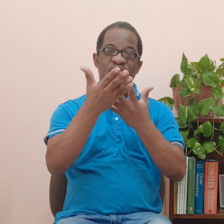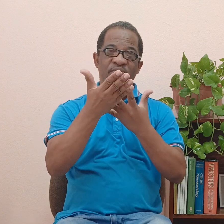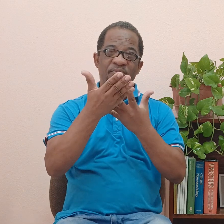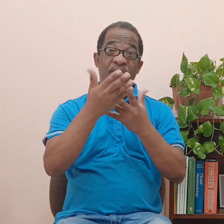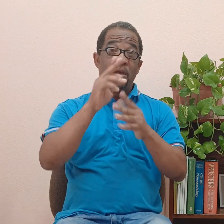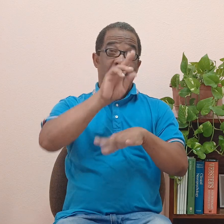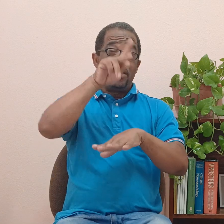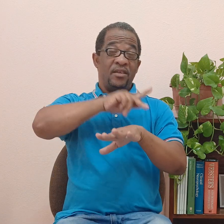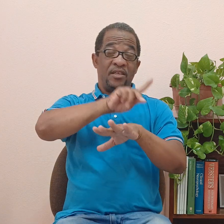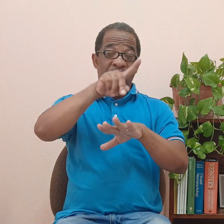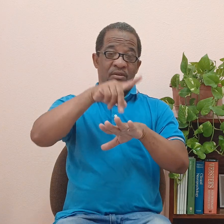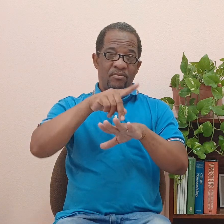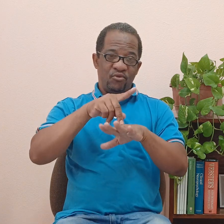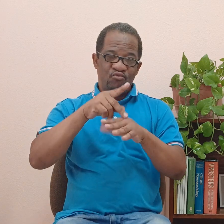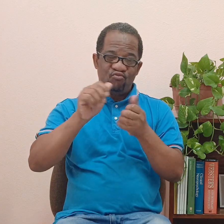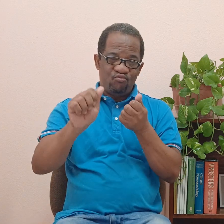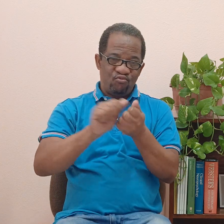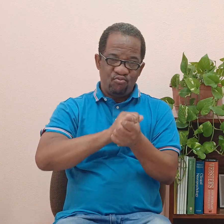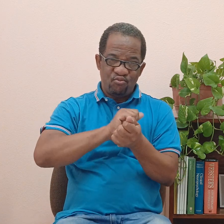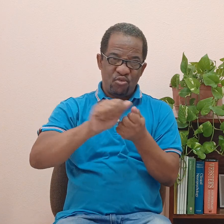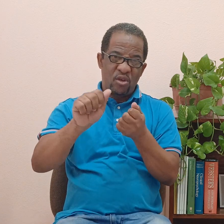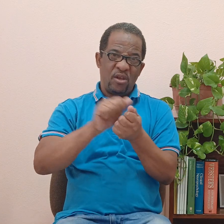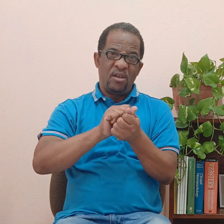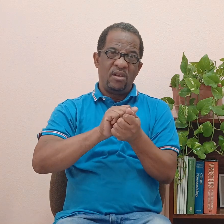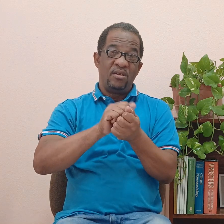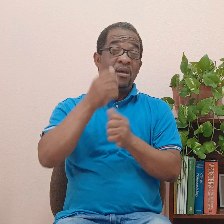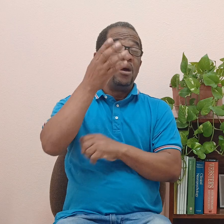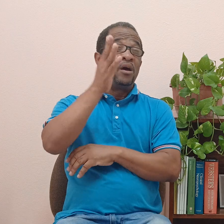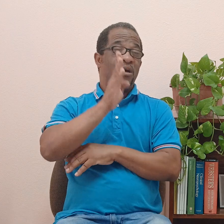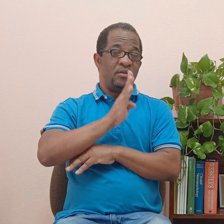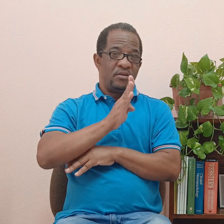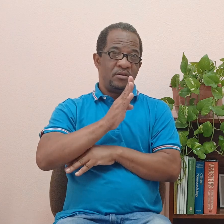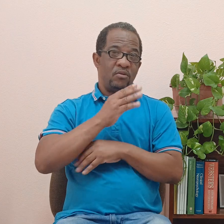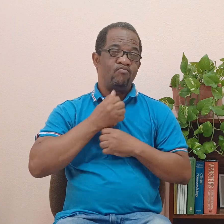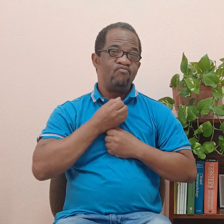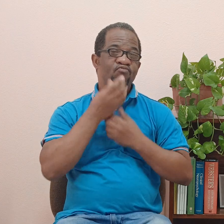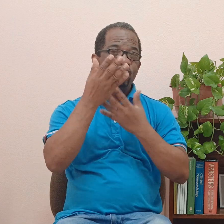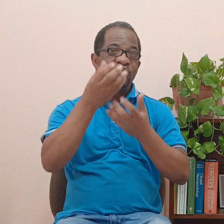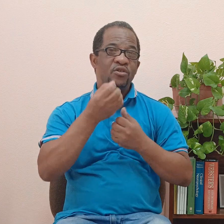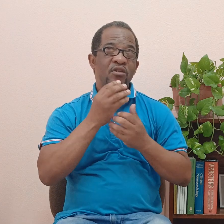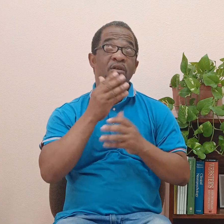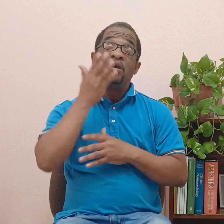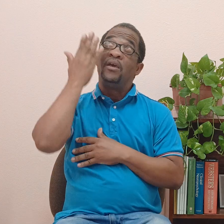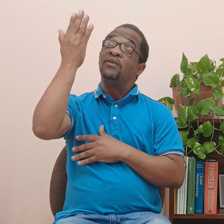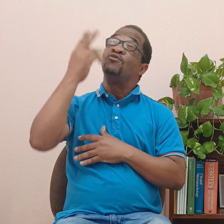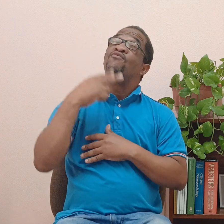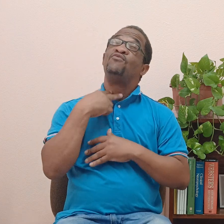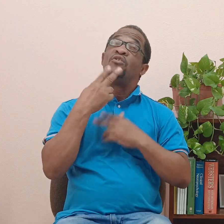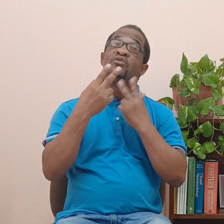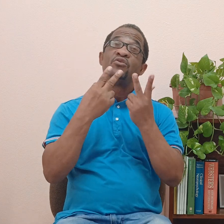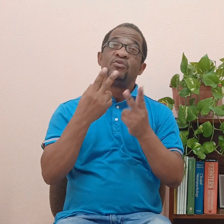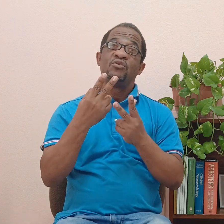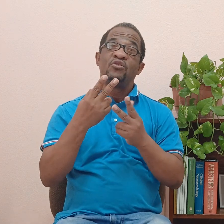Kingdoms crumble. God utters his voice. The earth